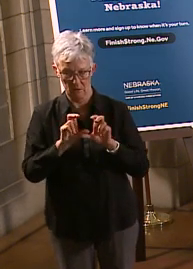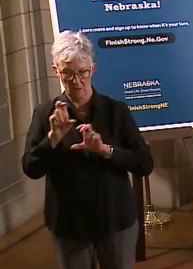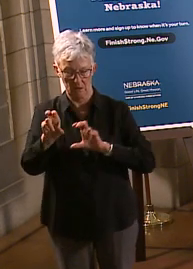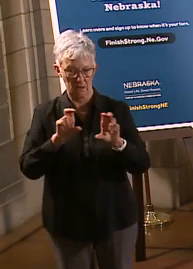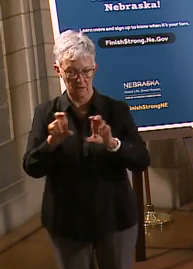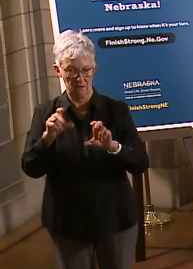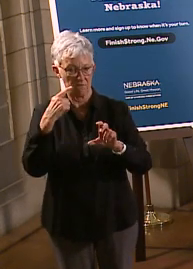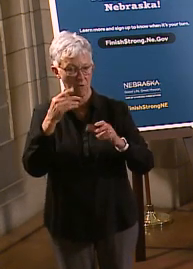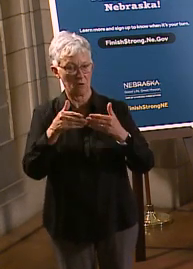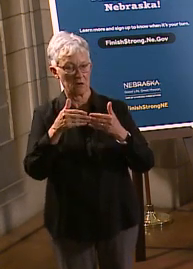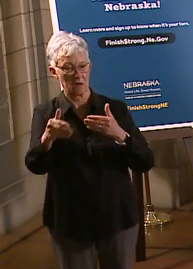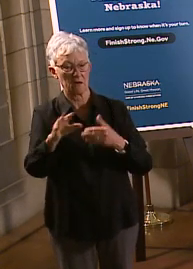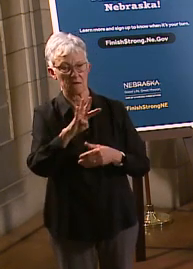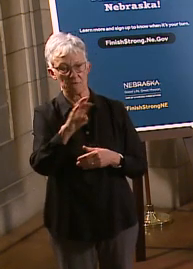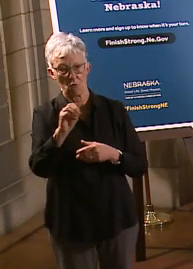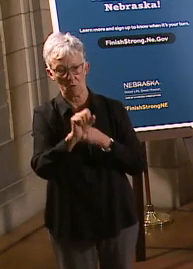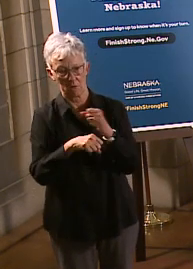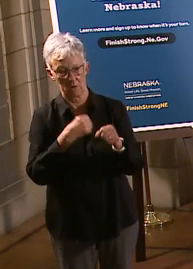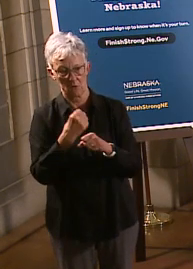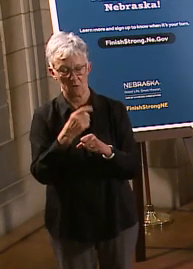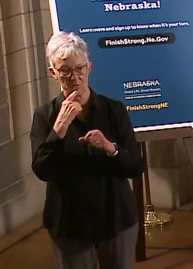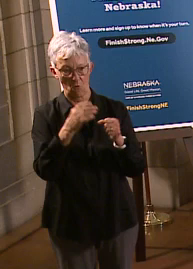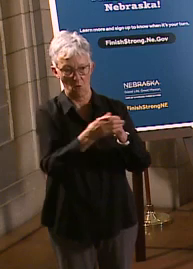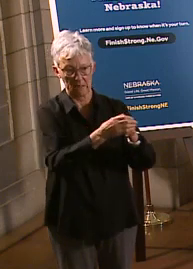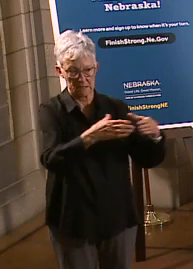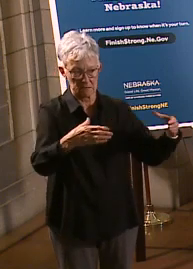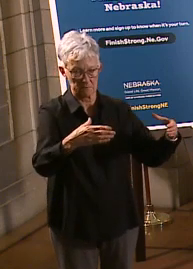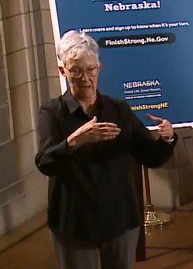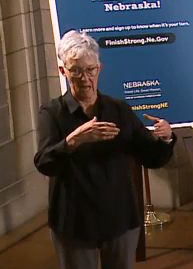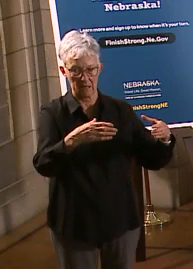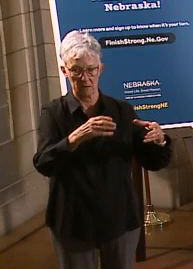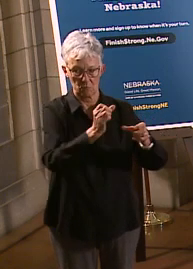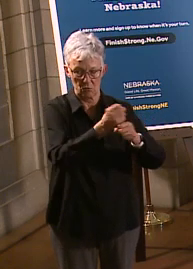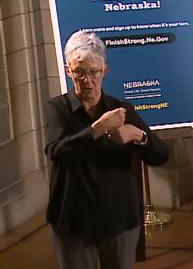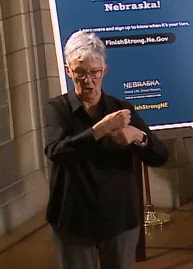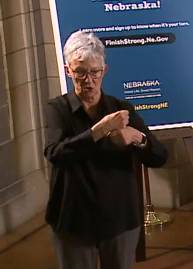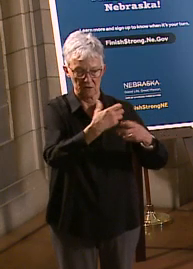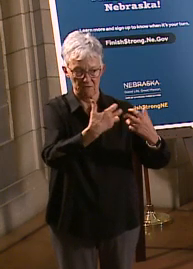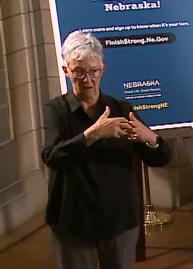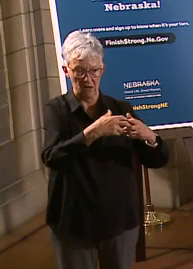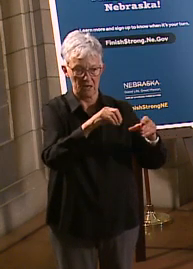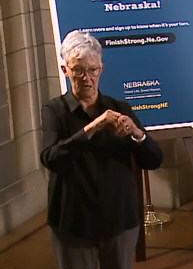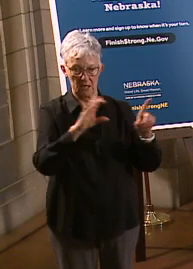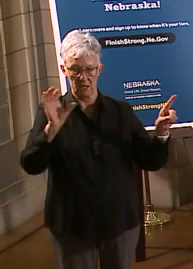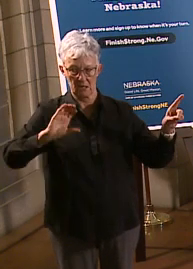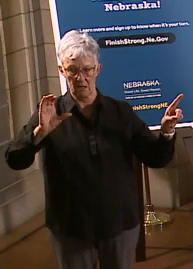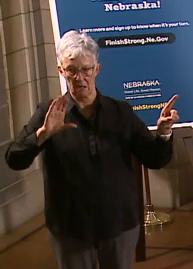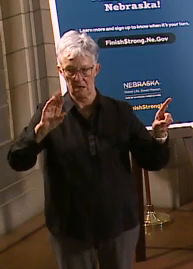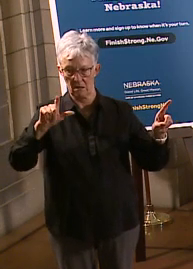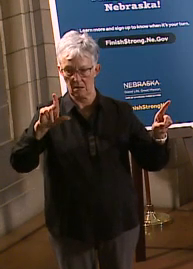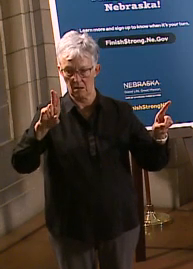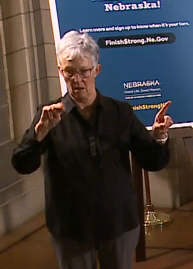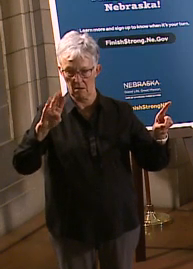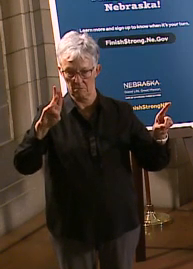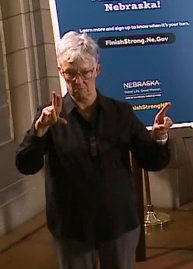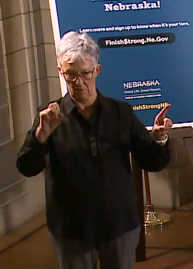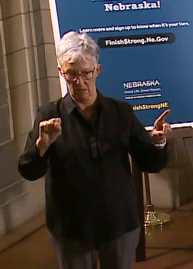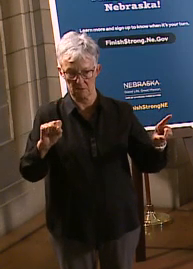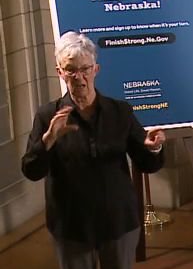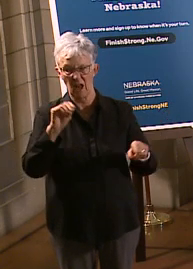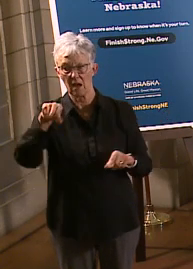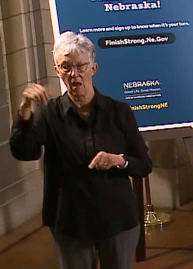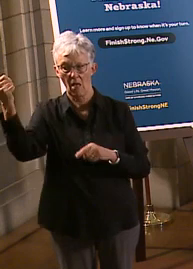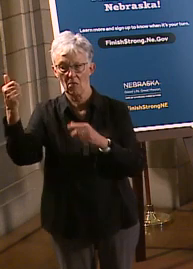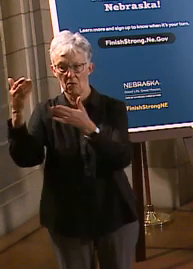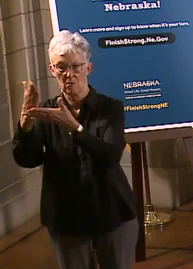to expand production capacity there in Columbus, Nebraska, as well as in other parts of the world for our pre-filled